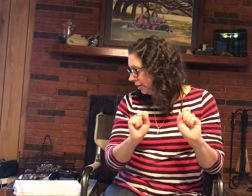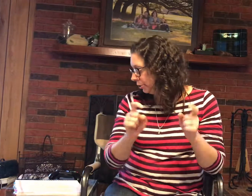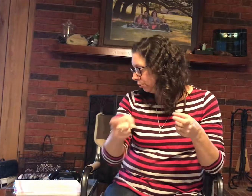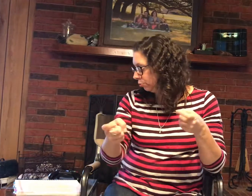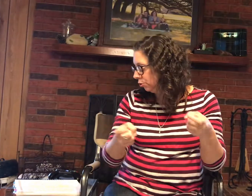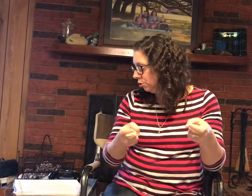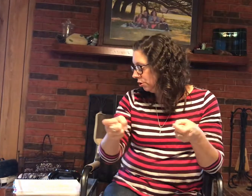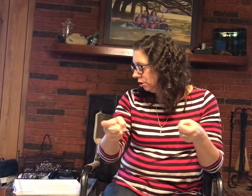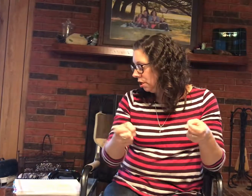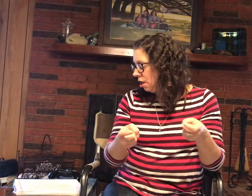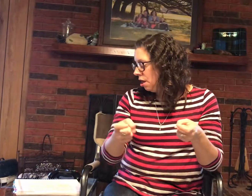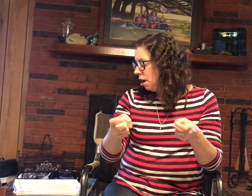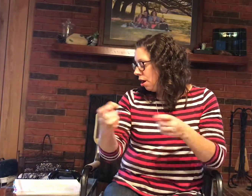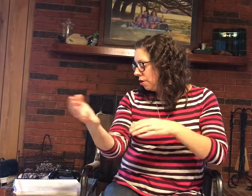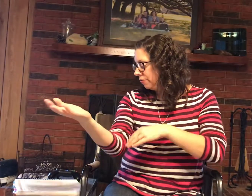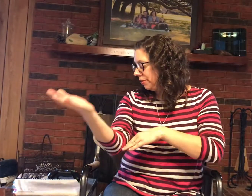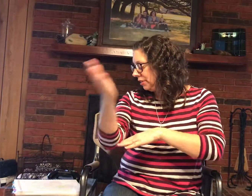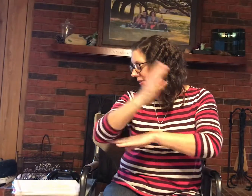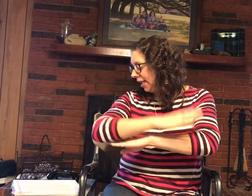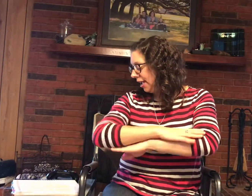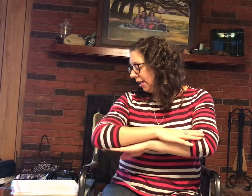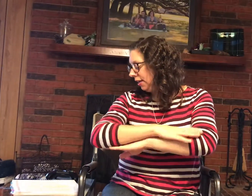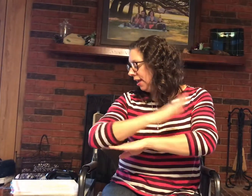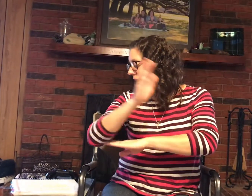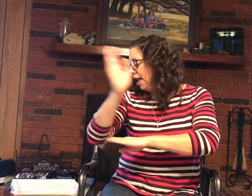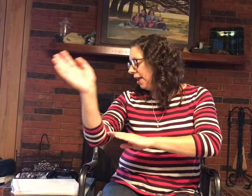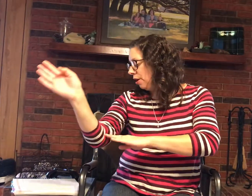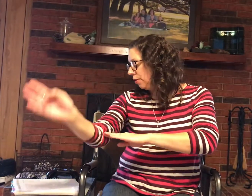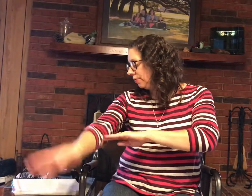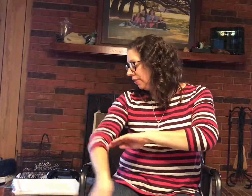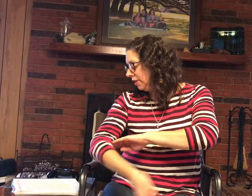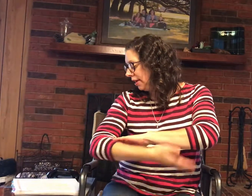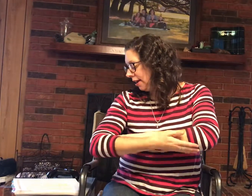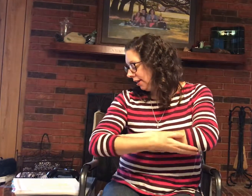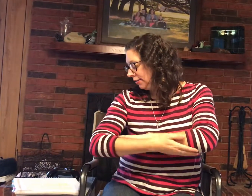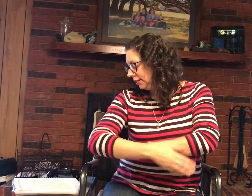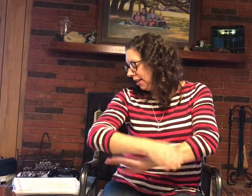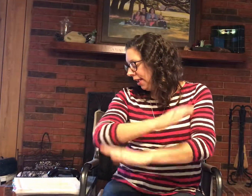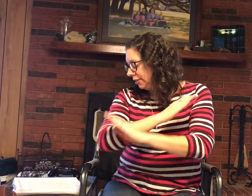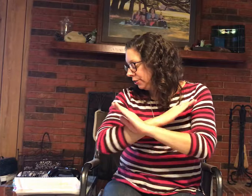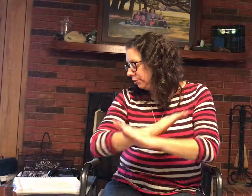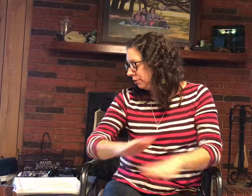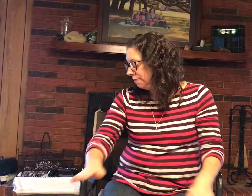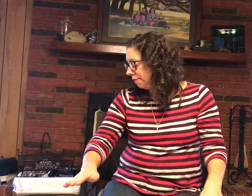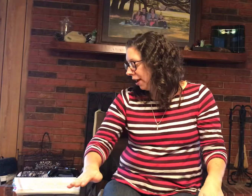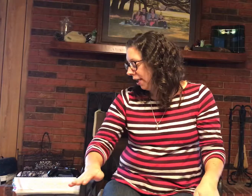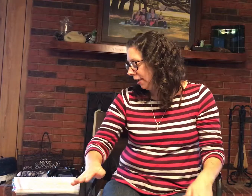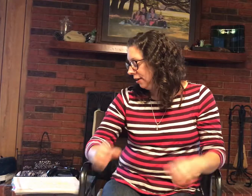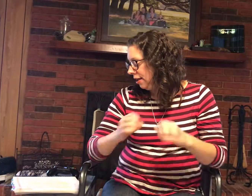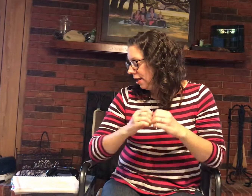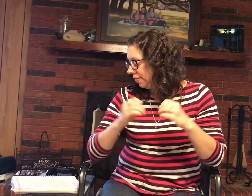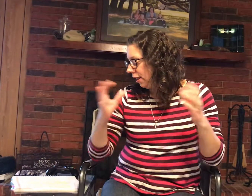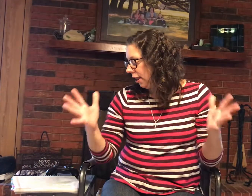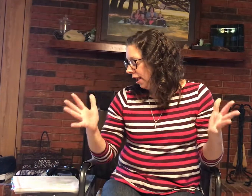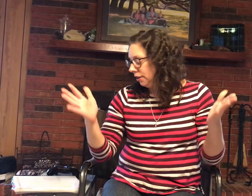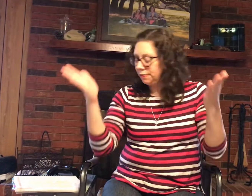to rule over the day and over the night, and to divide the light from